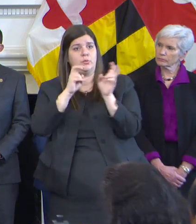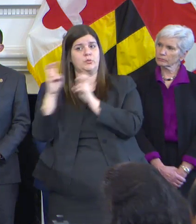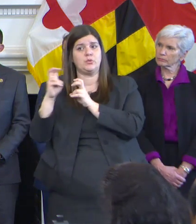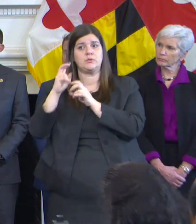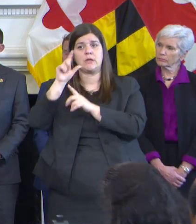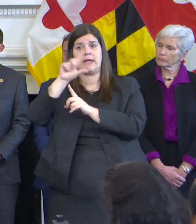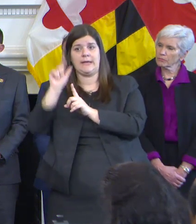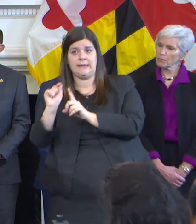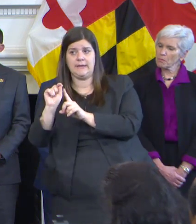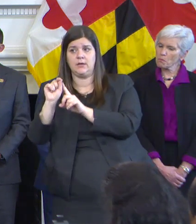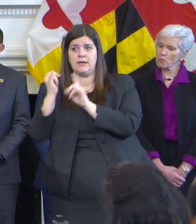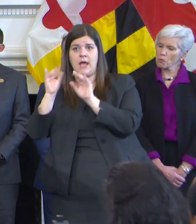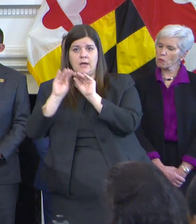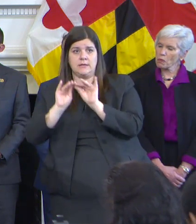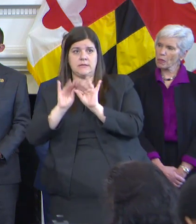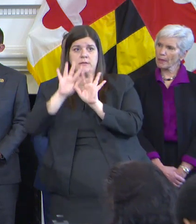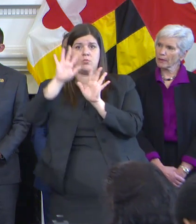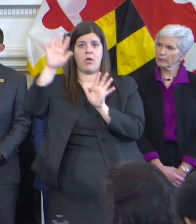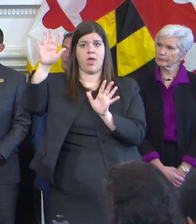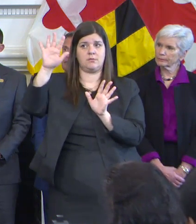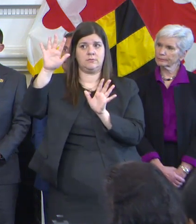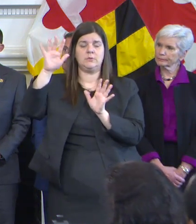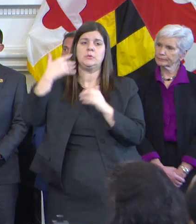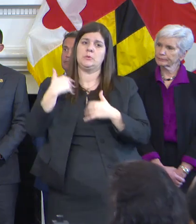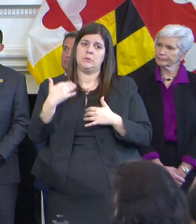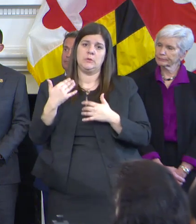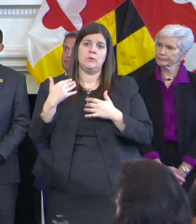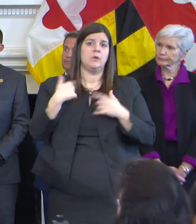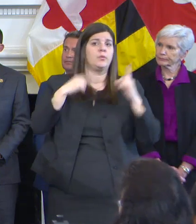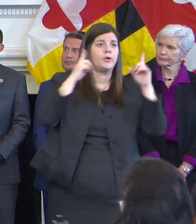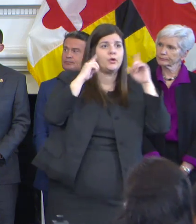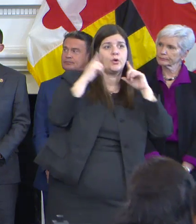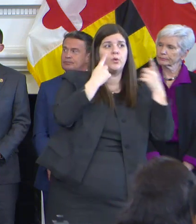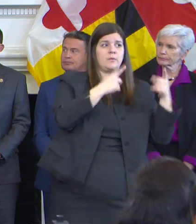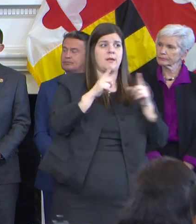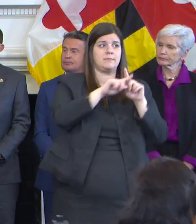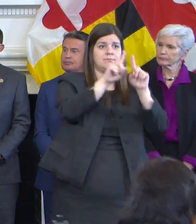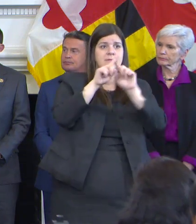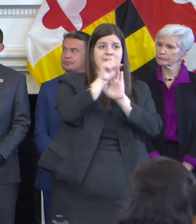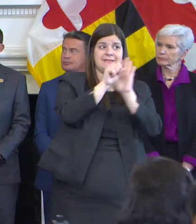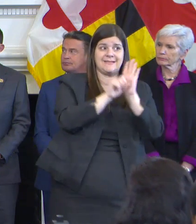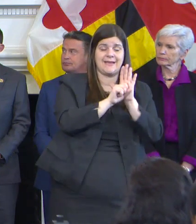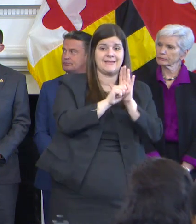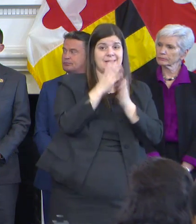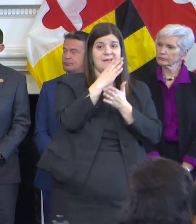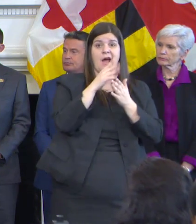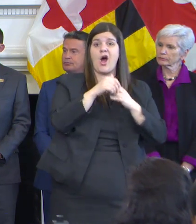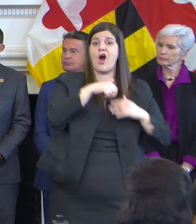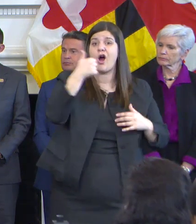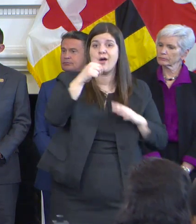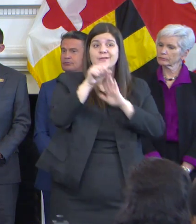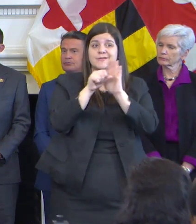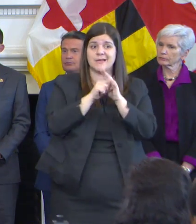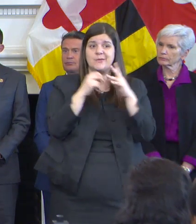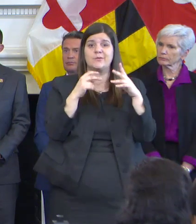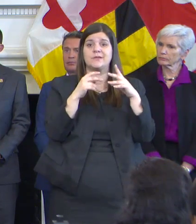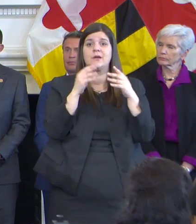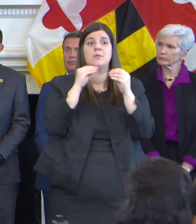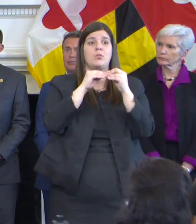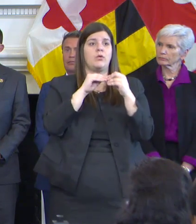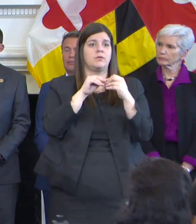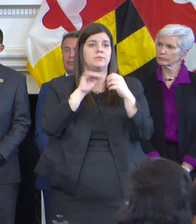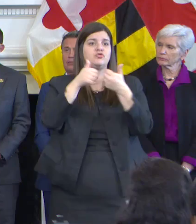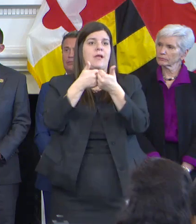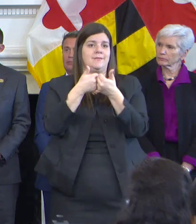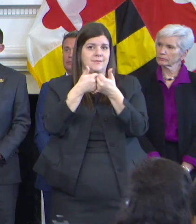to what was happening in each of the states. We heard from some of the governors that are facing much more difficult situations than we are at this point. Governor Inslee